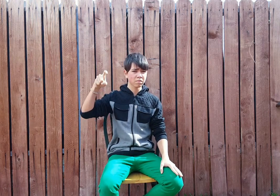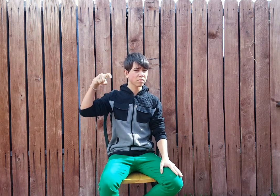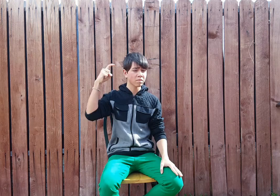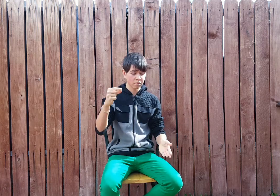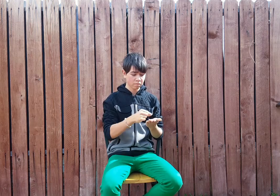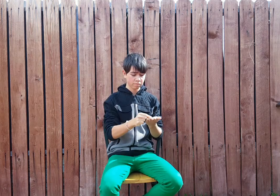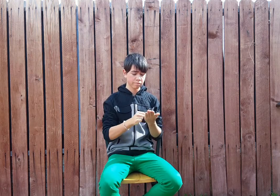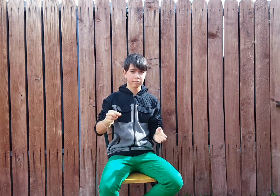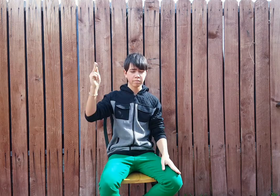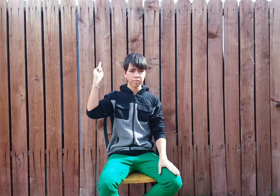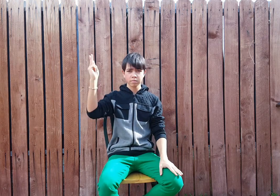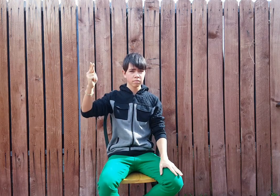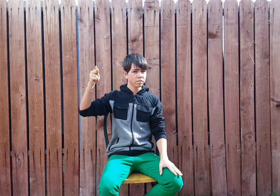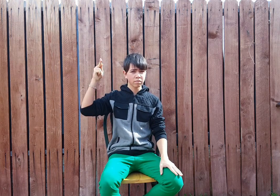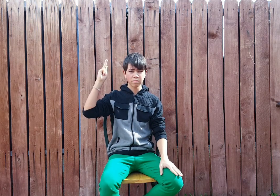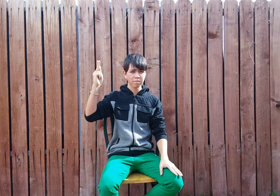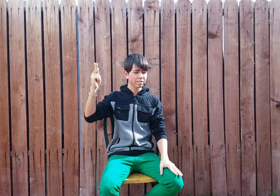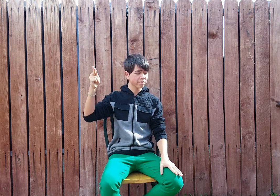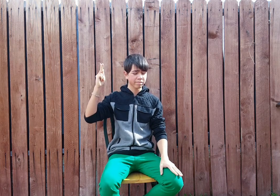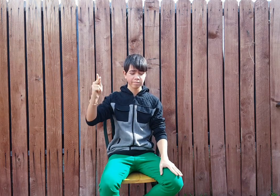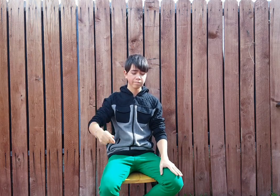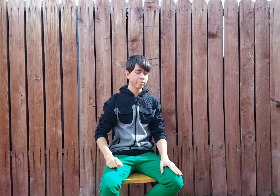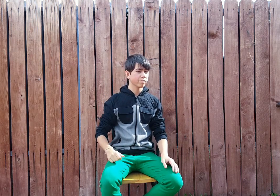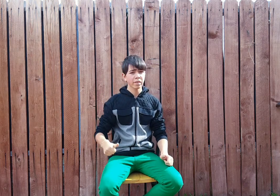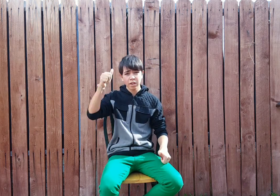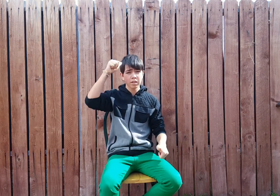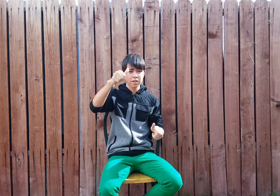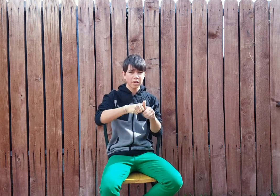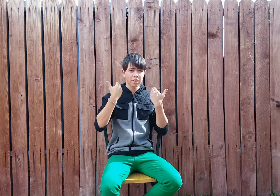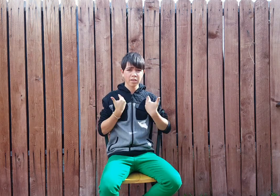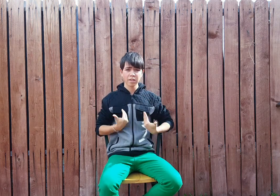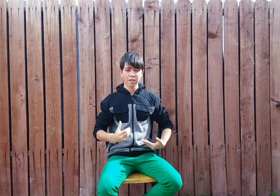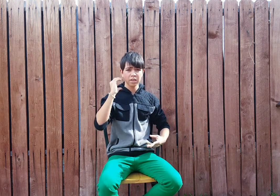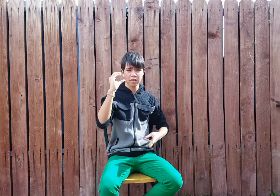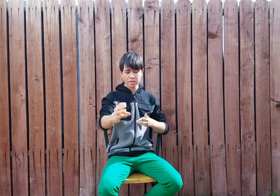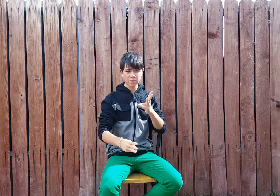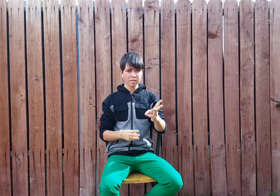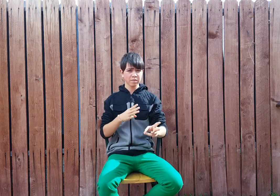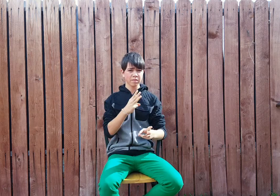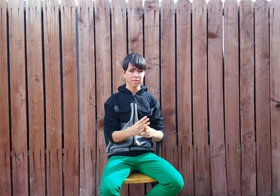take We'll go down in history Remember me for centuries